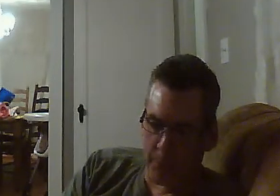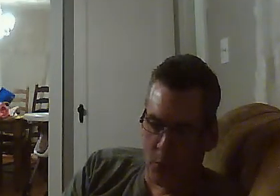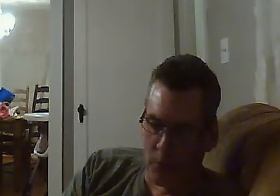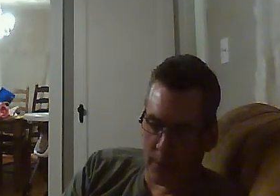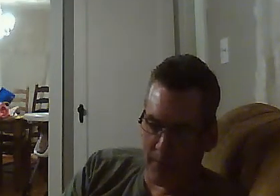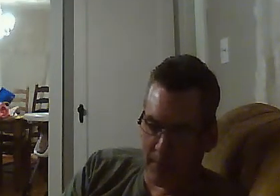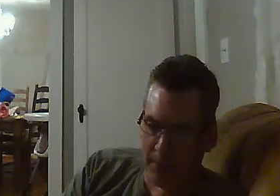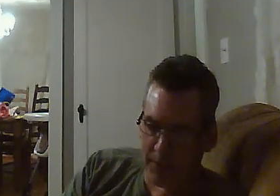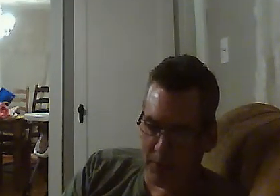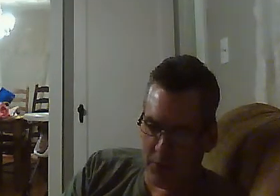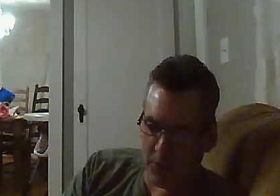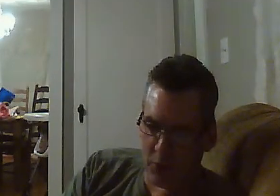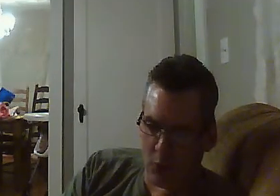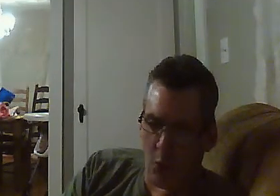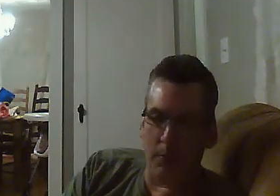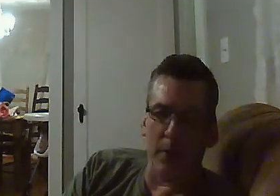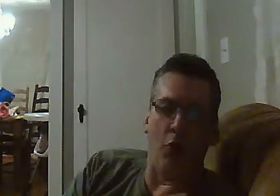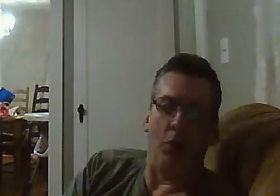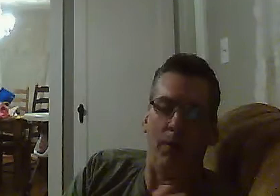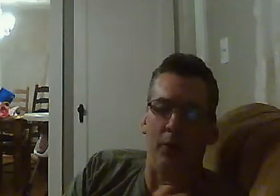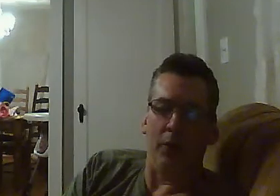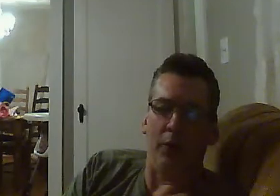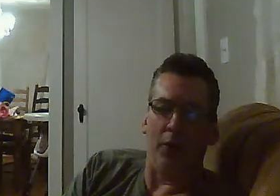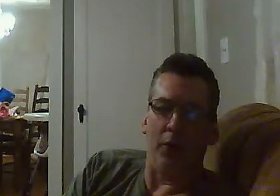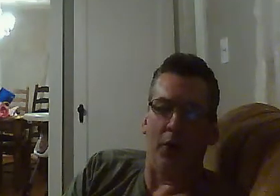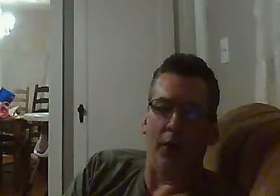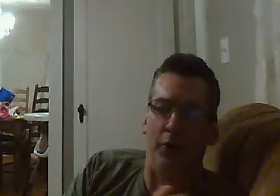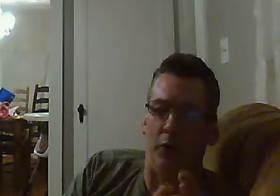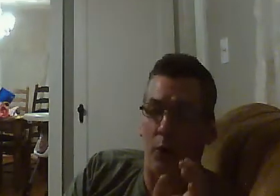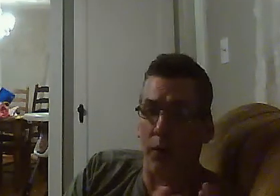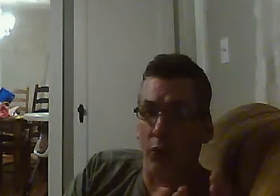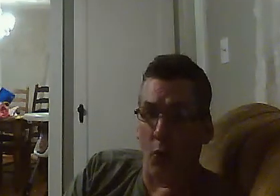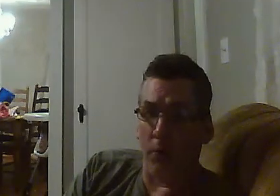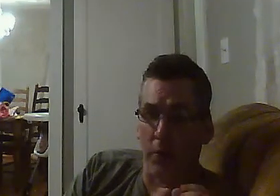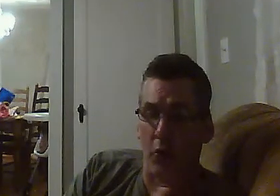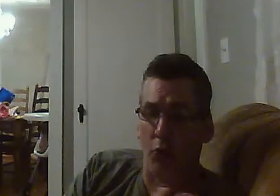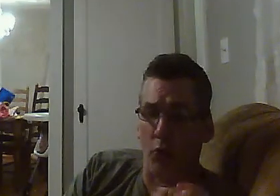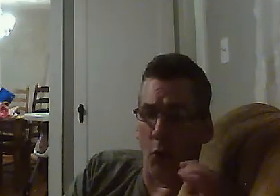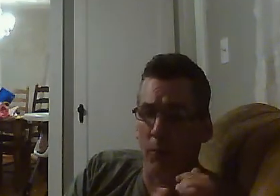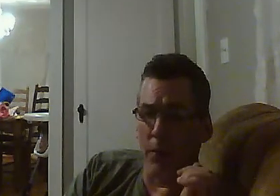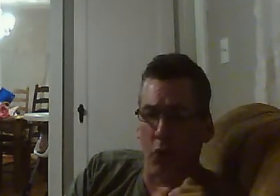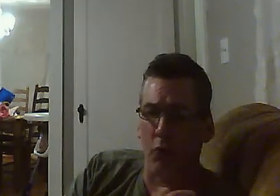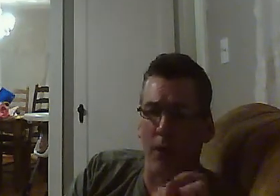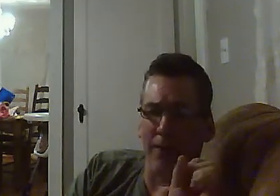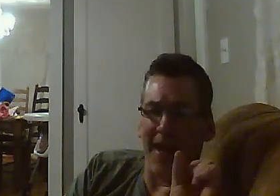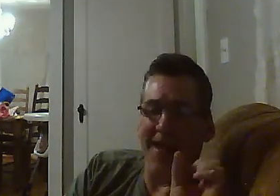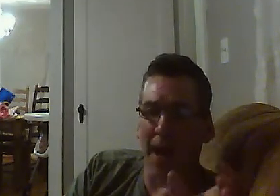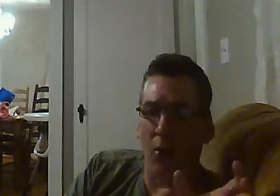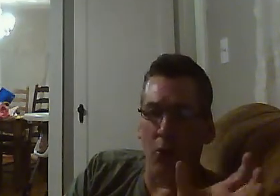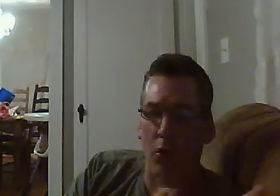What type of light is considered warm in tone? Remember, I just got done talking to you. What is warm in tone? Warm in tone is that yellow, cozy